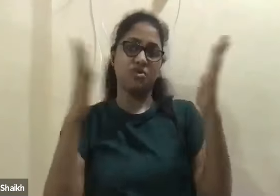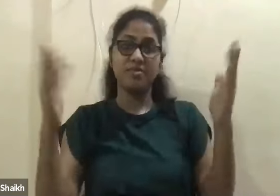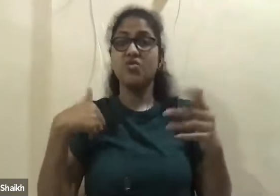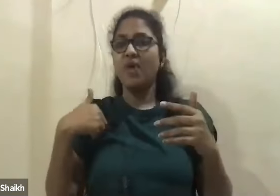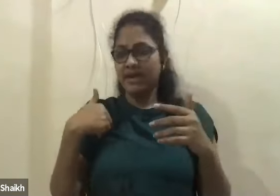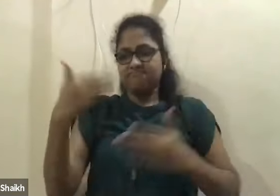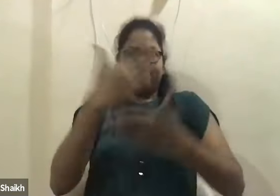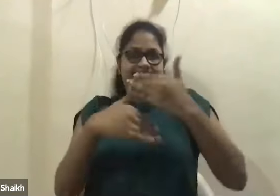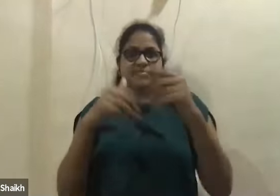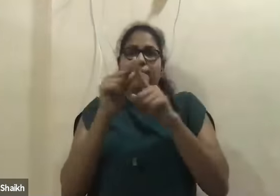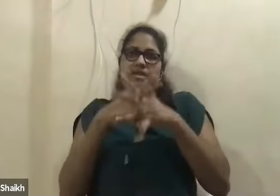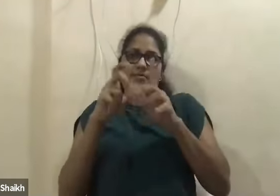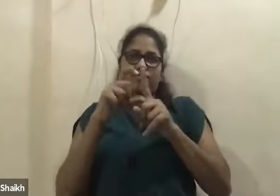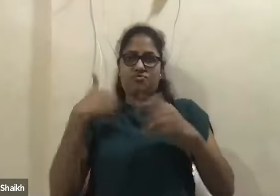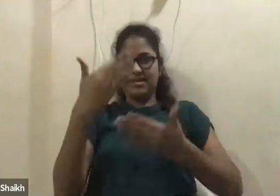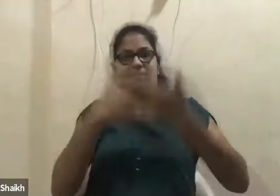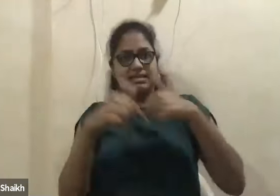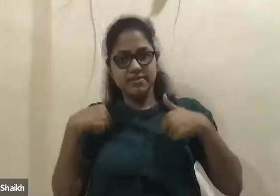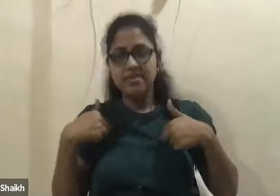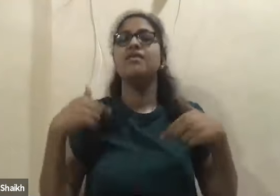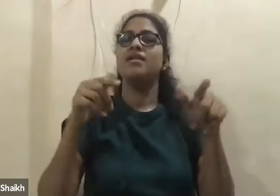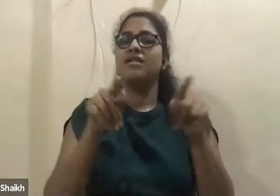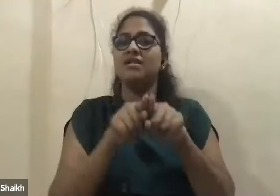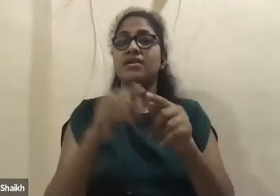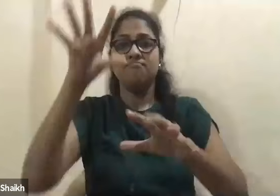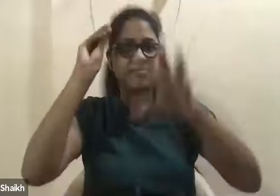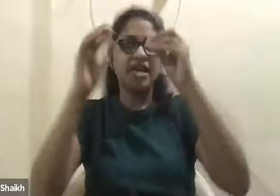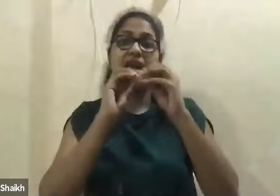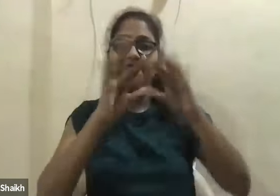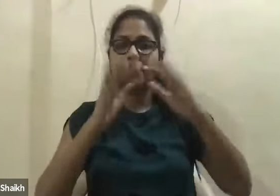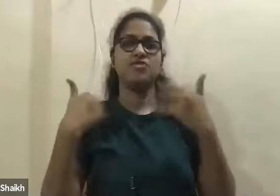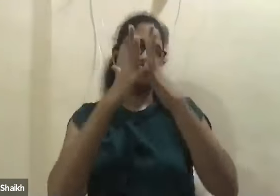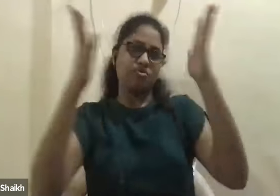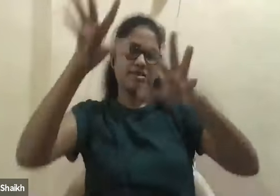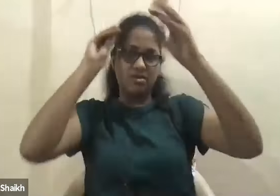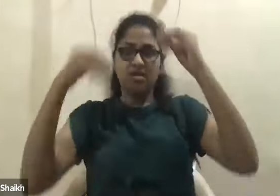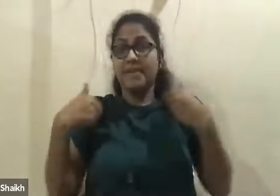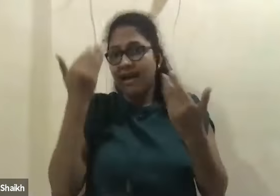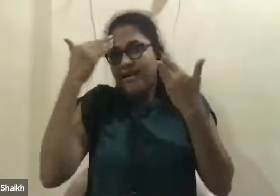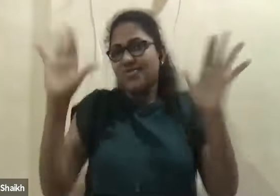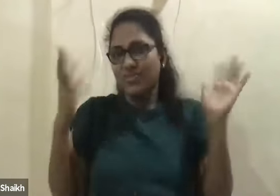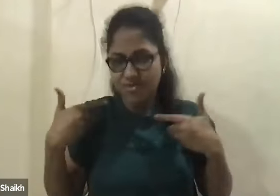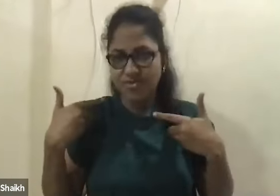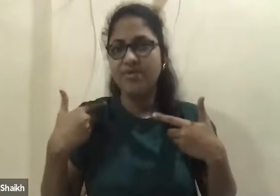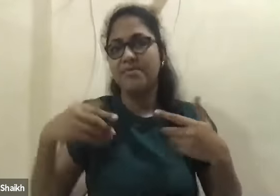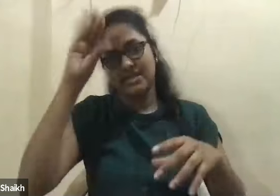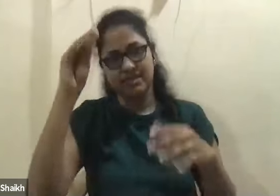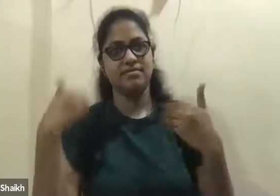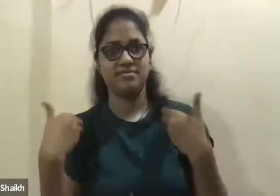PWD, I also got a lot of information which I was not aware of it. So I think it